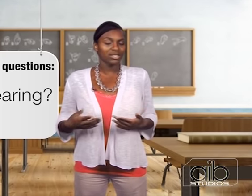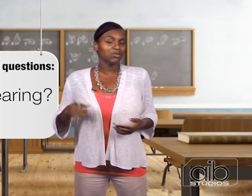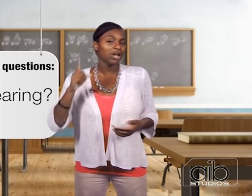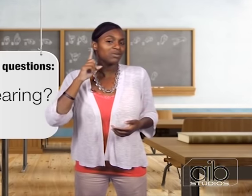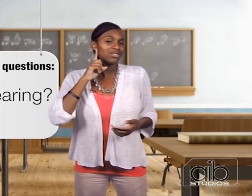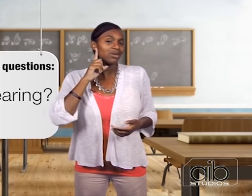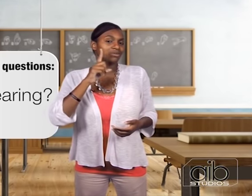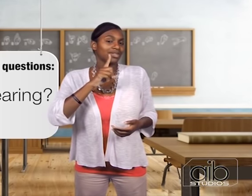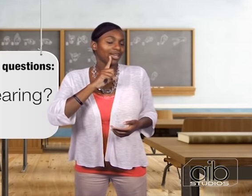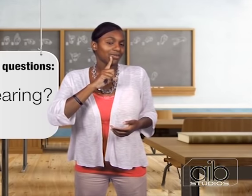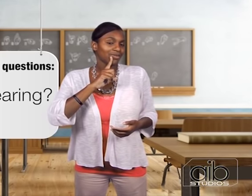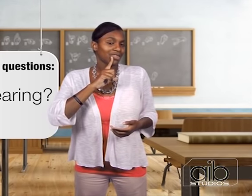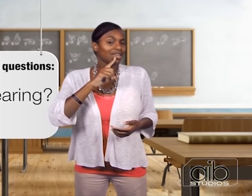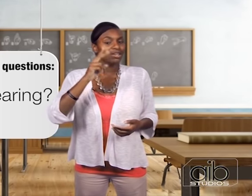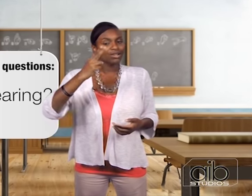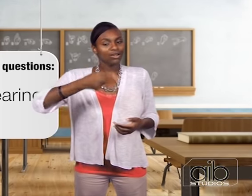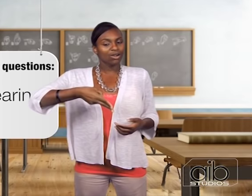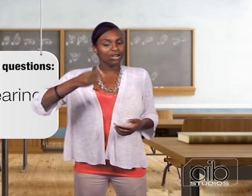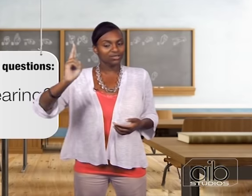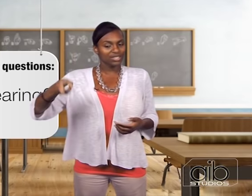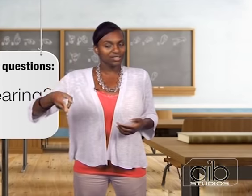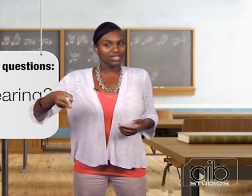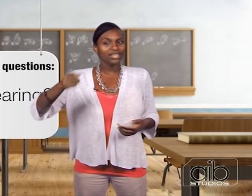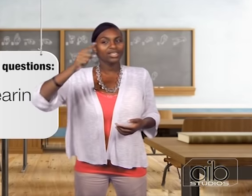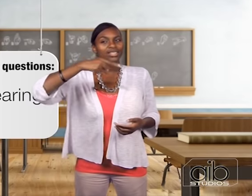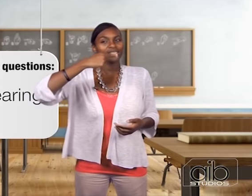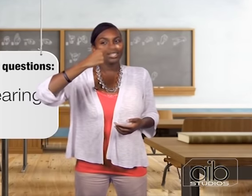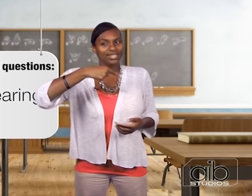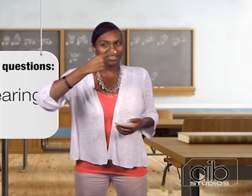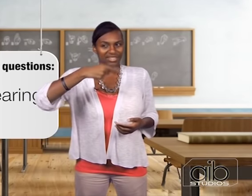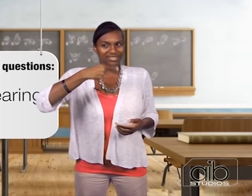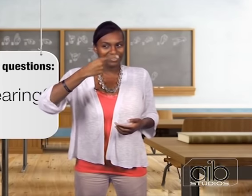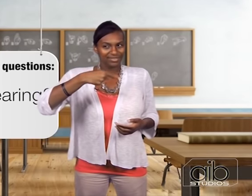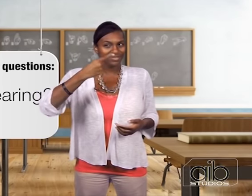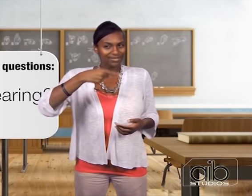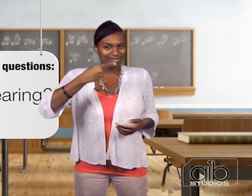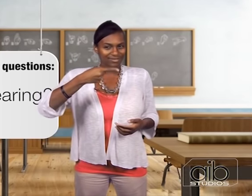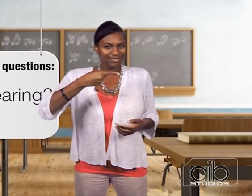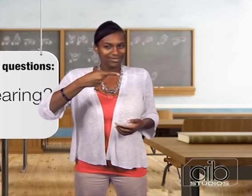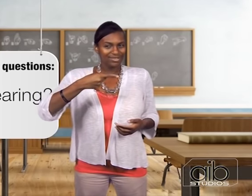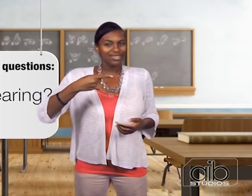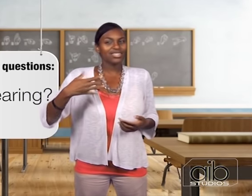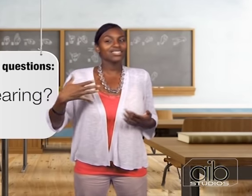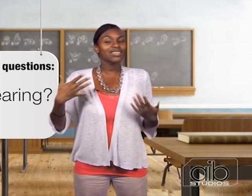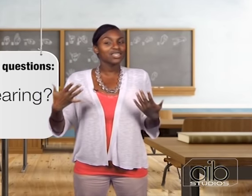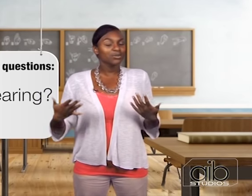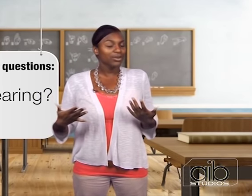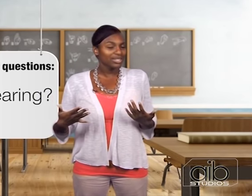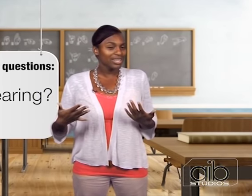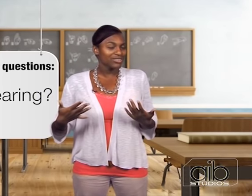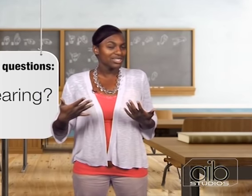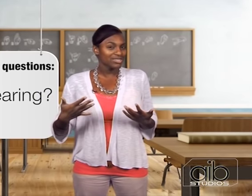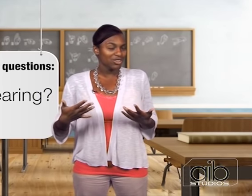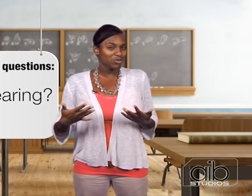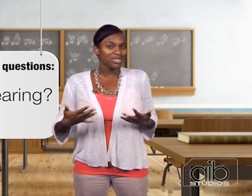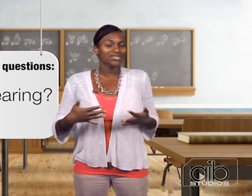probably saw deaf, hard of hearing, and hearing. So that's something important that you need to know, because that's